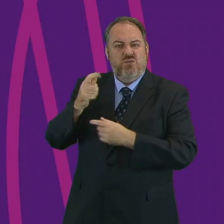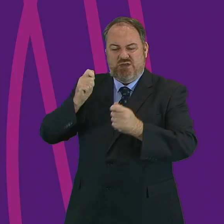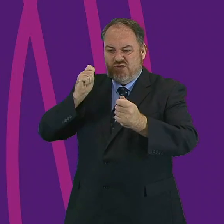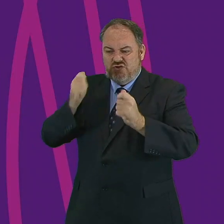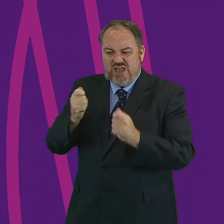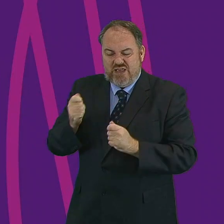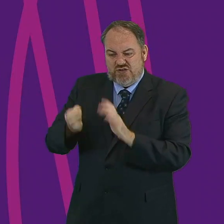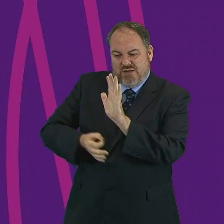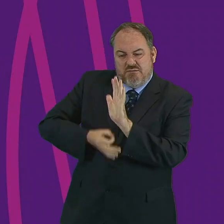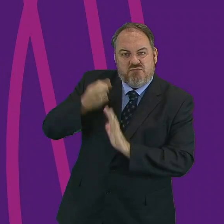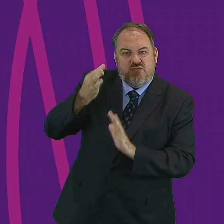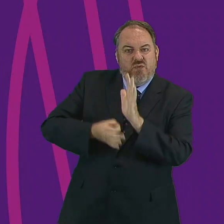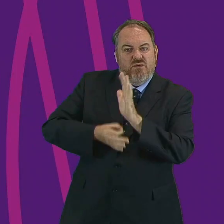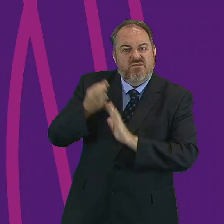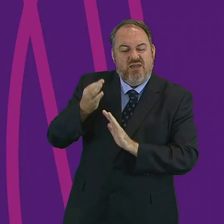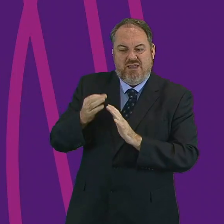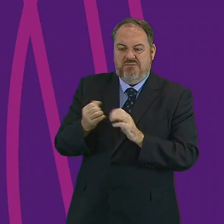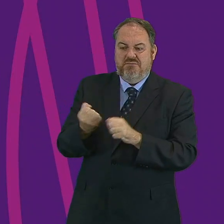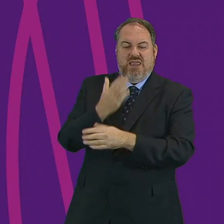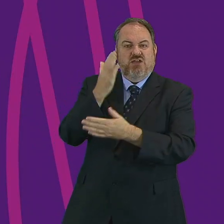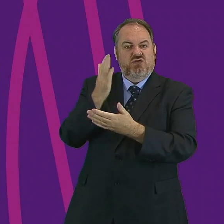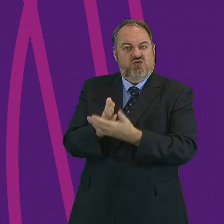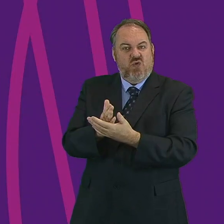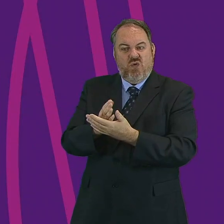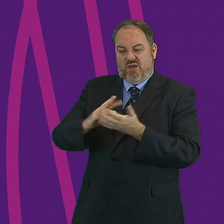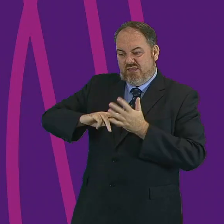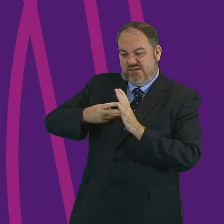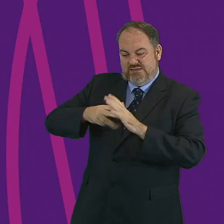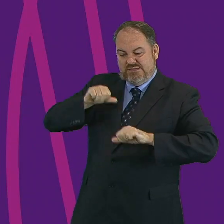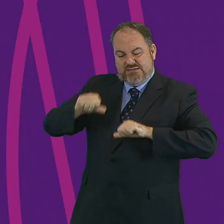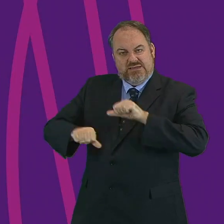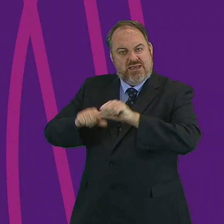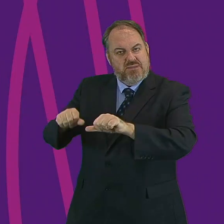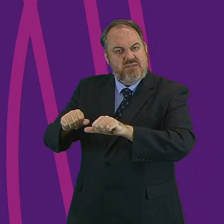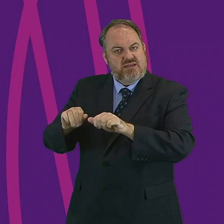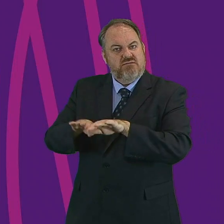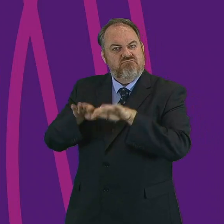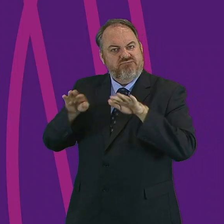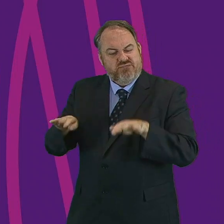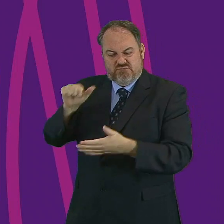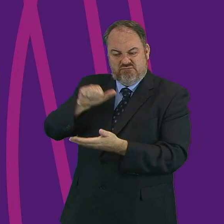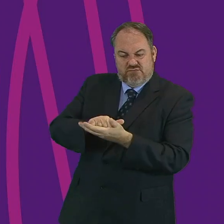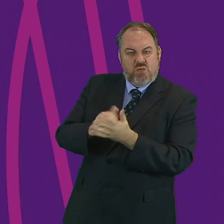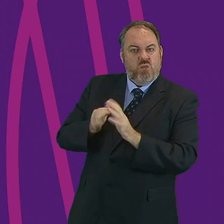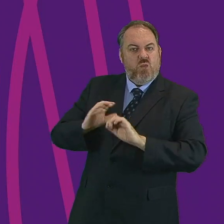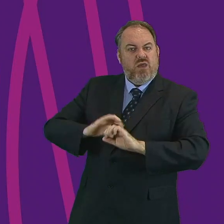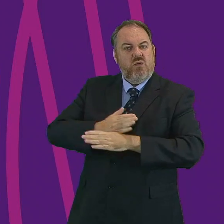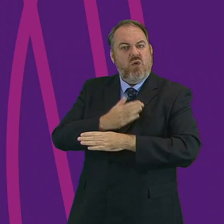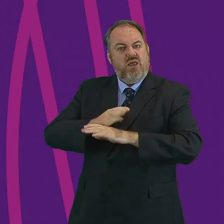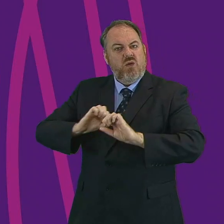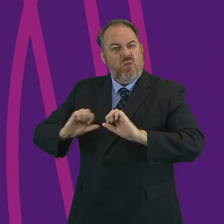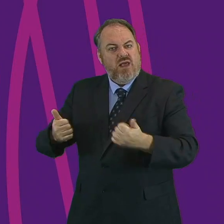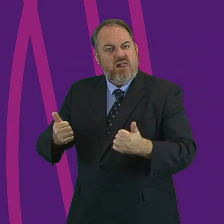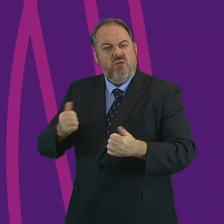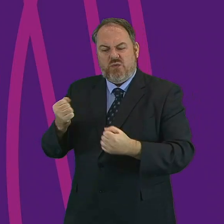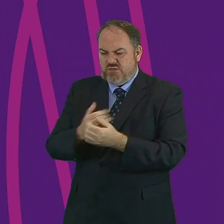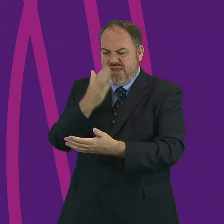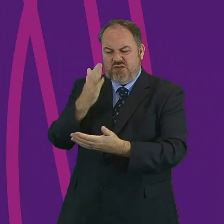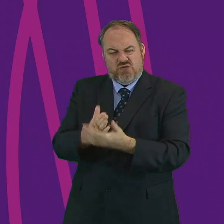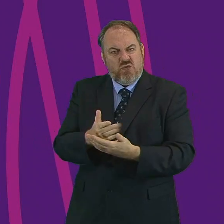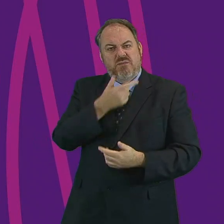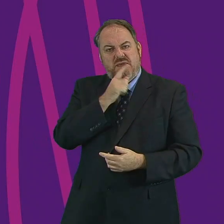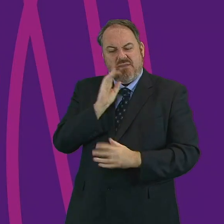We want to make any scheme like this as accessible to people who can benefit from using it as possible. And of course,